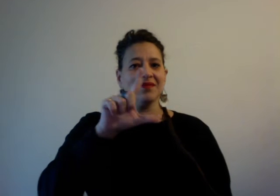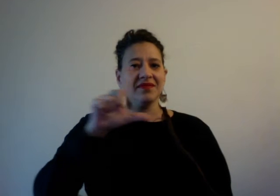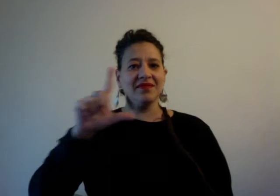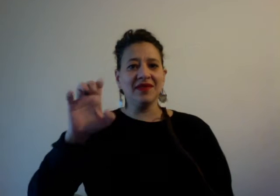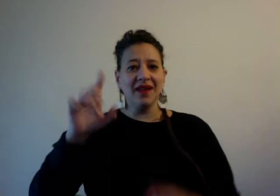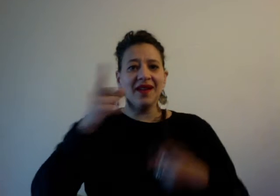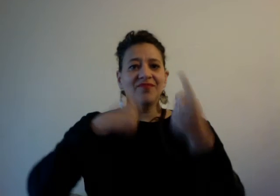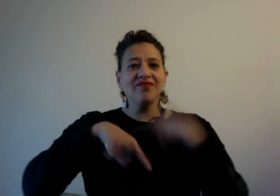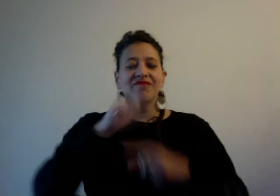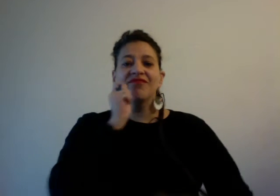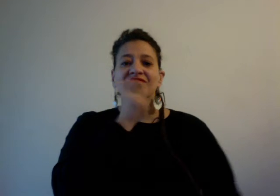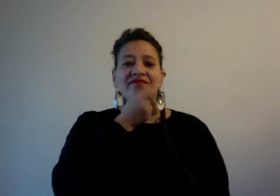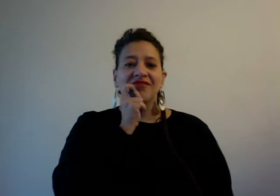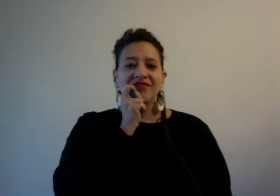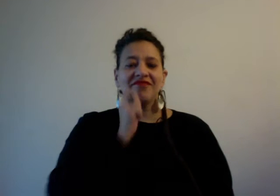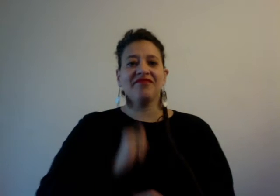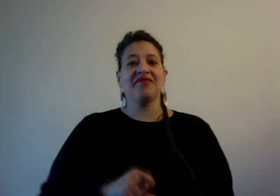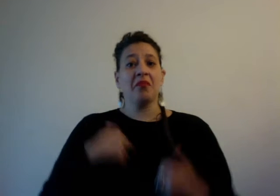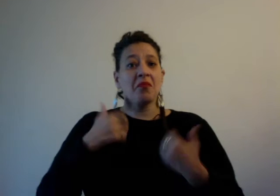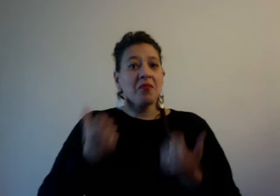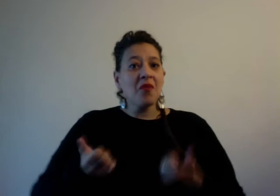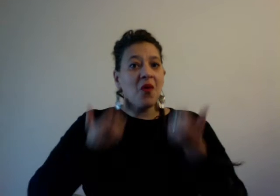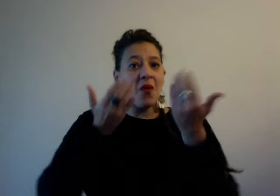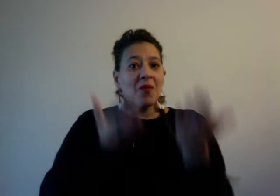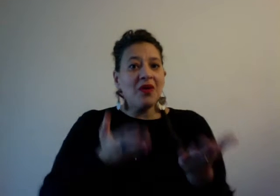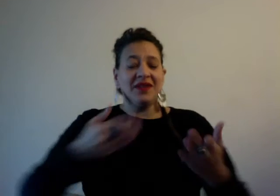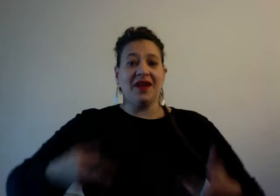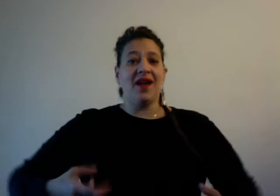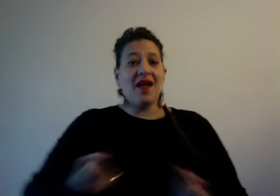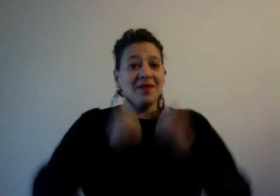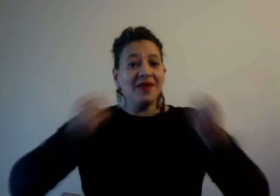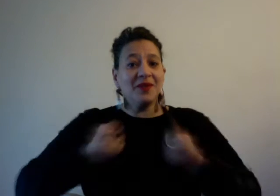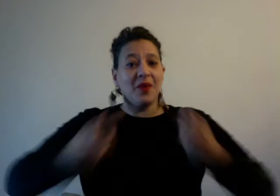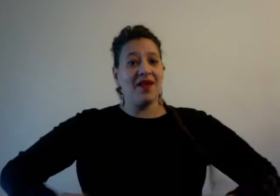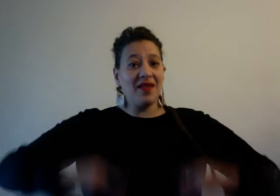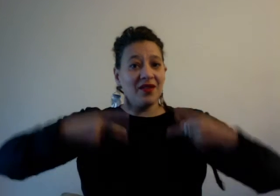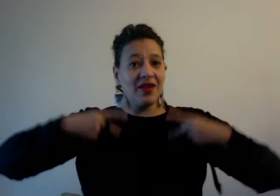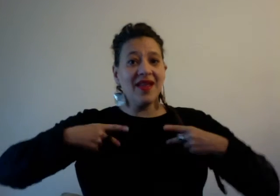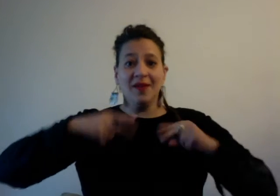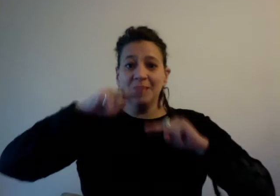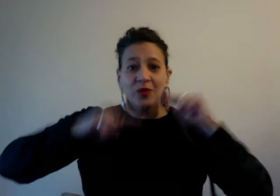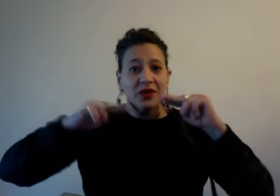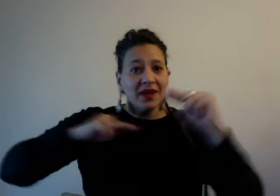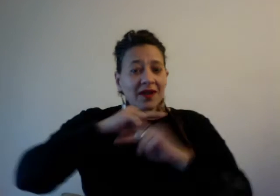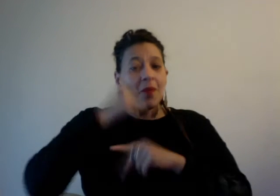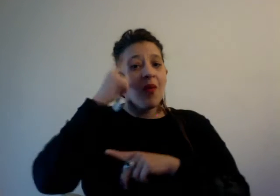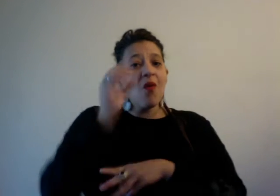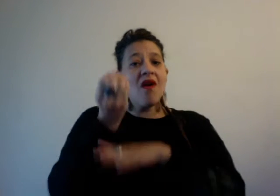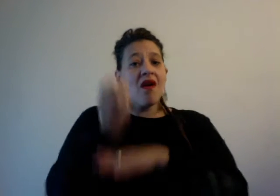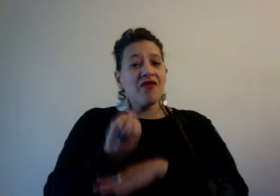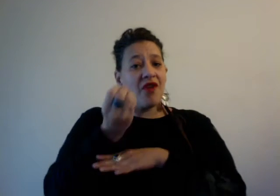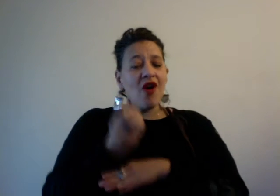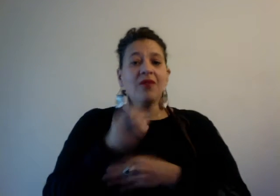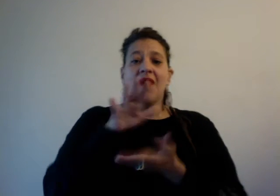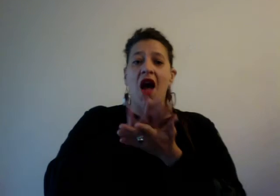I really to because I don't know